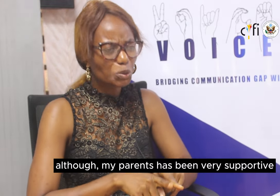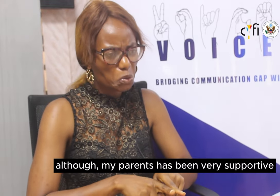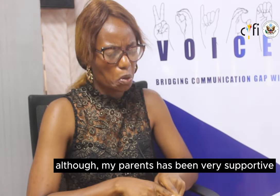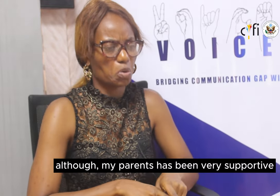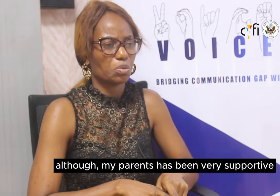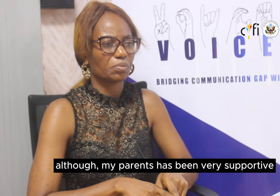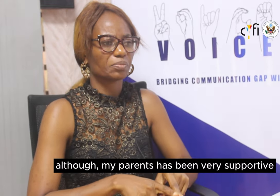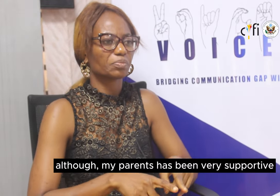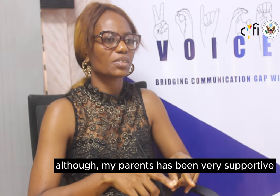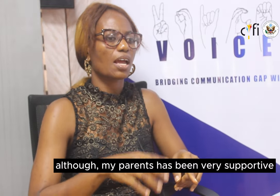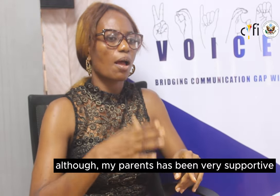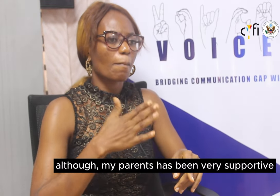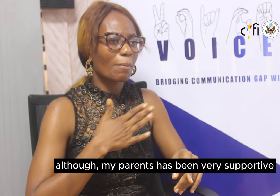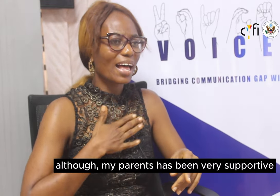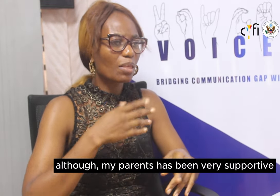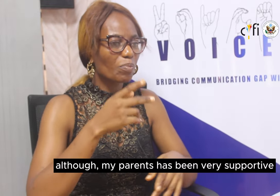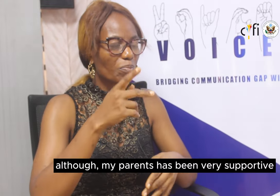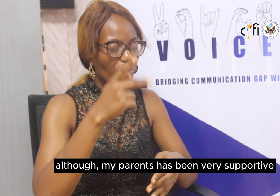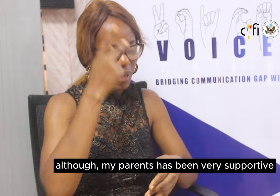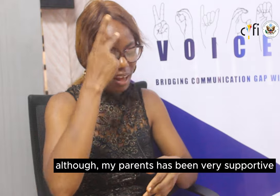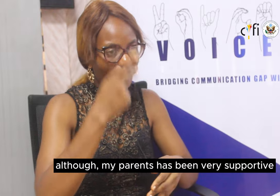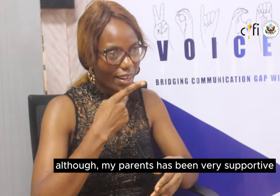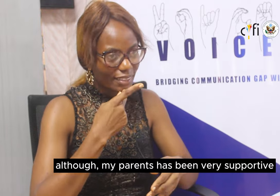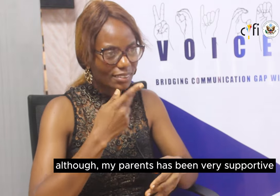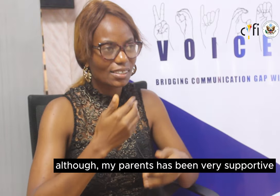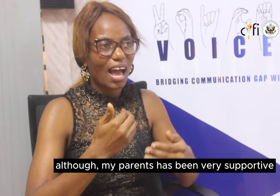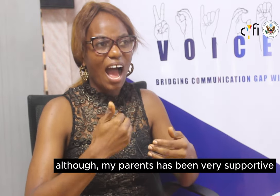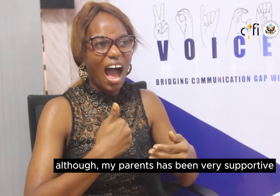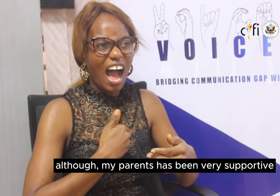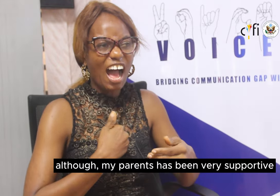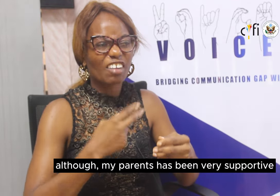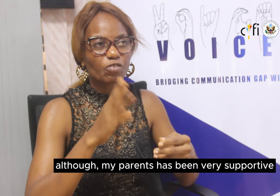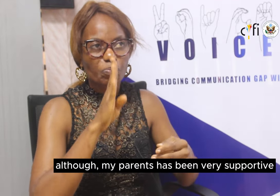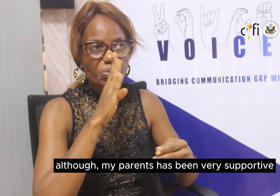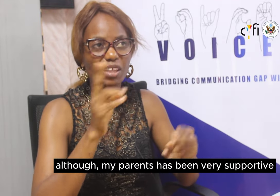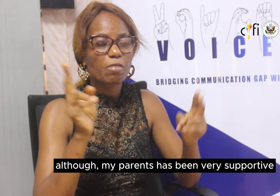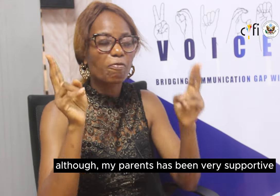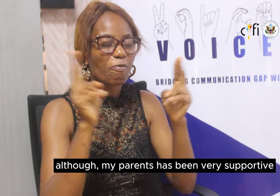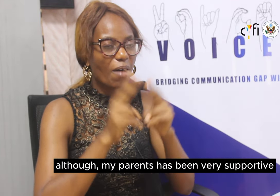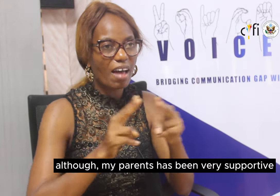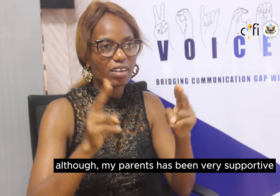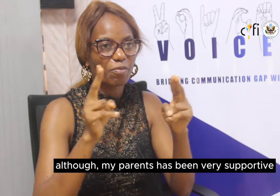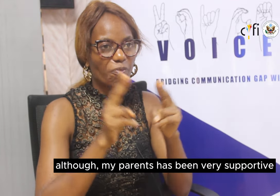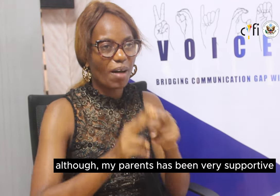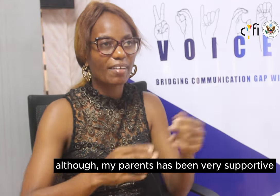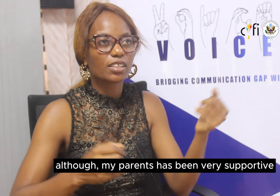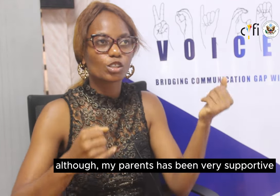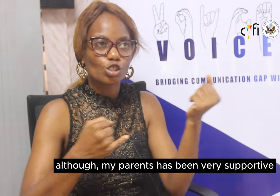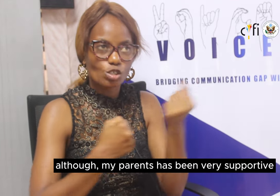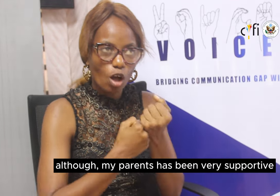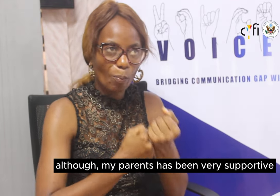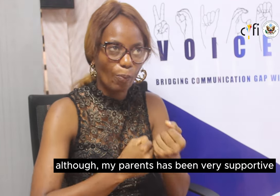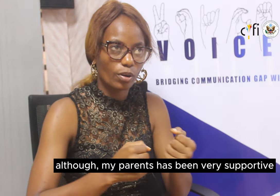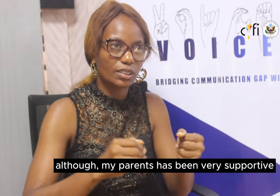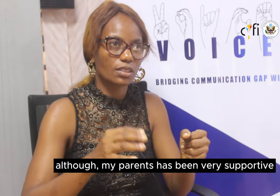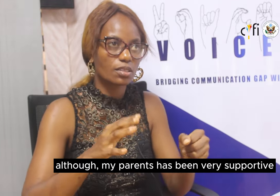after my failed have been finally supported to